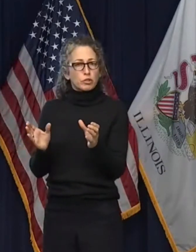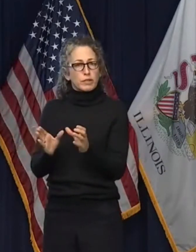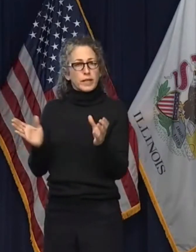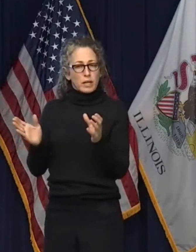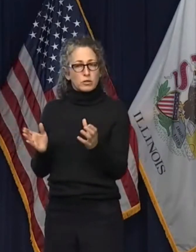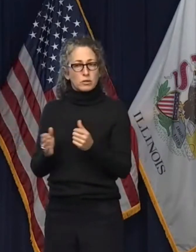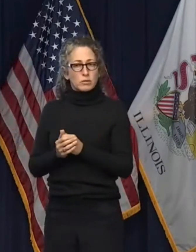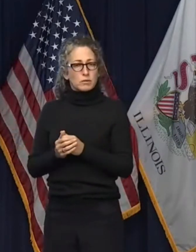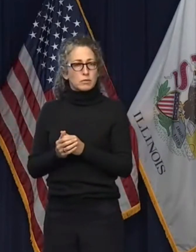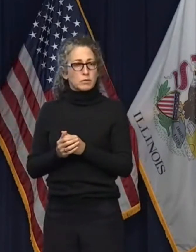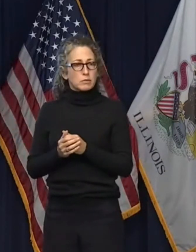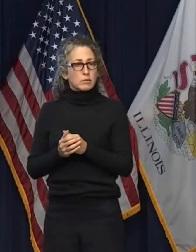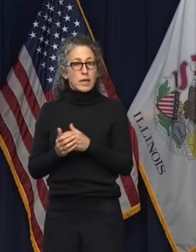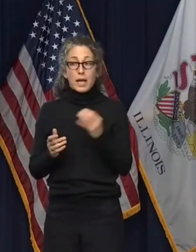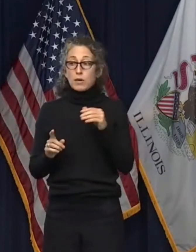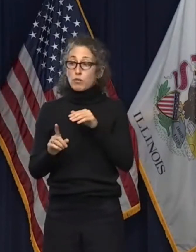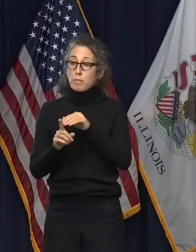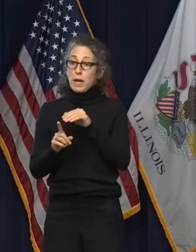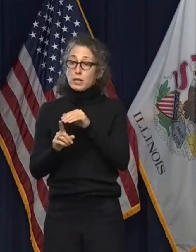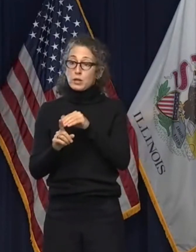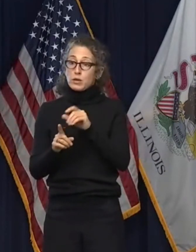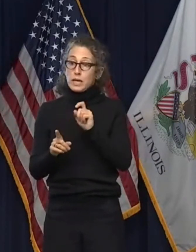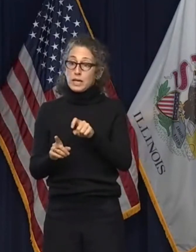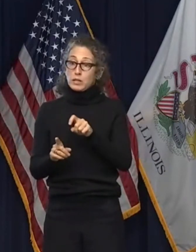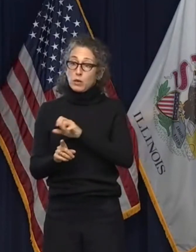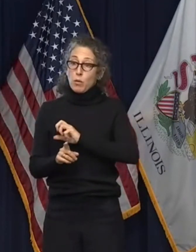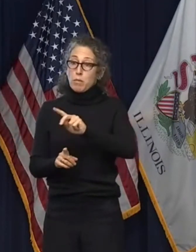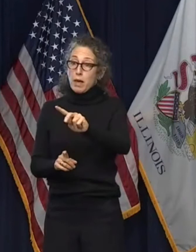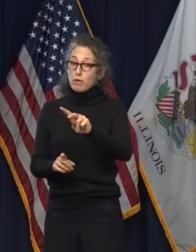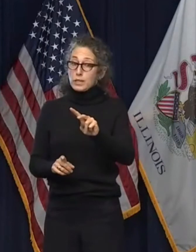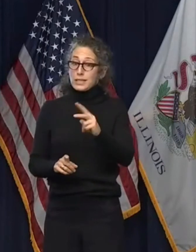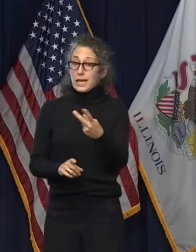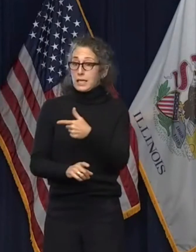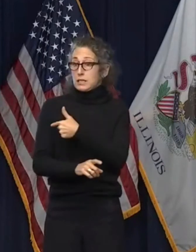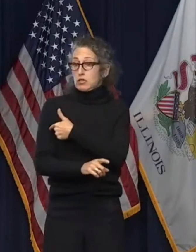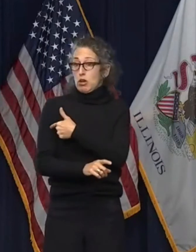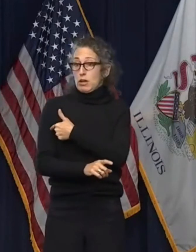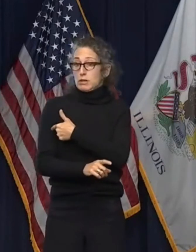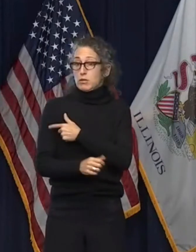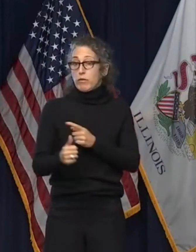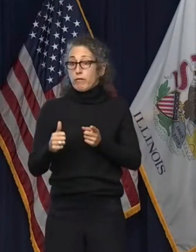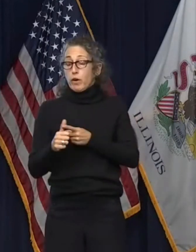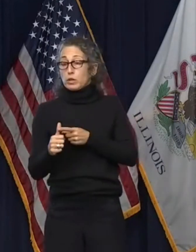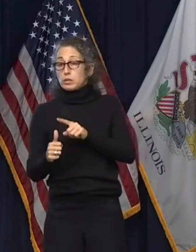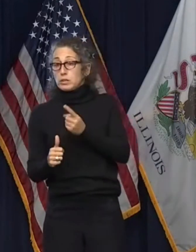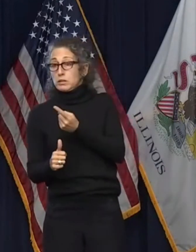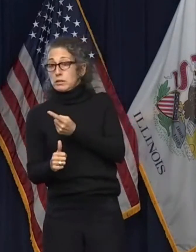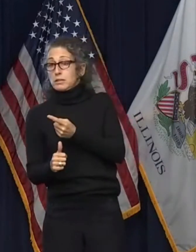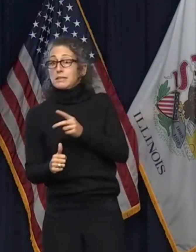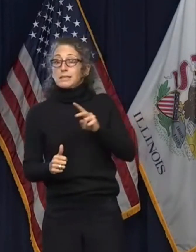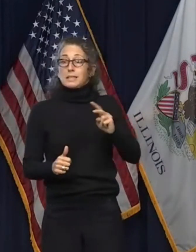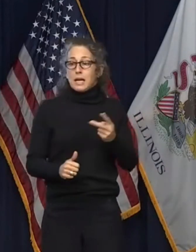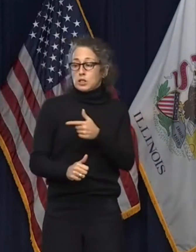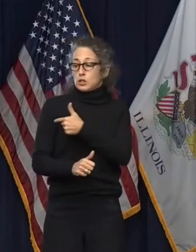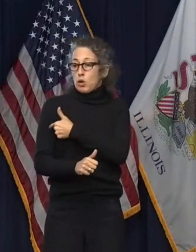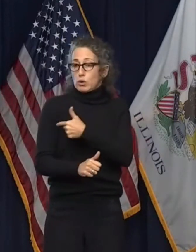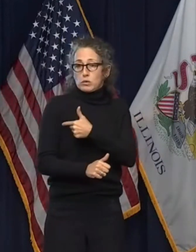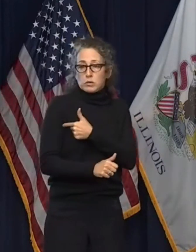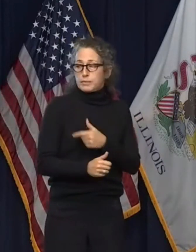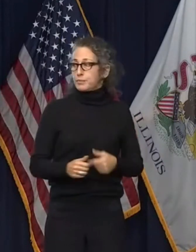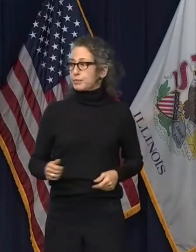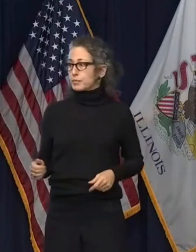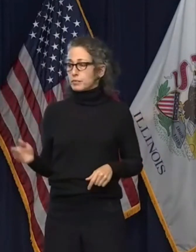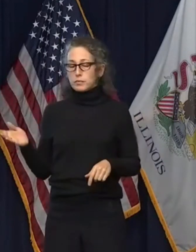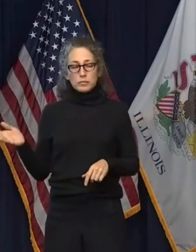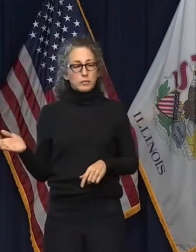a reminder, indeed, that they need to go back for their second dose if they've had the first dose. So we're looking at all the options here.